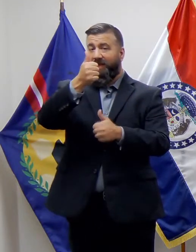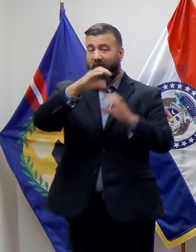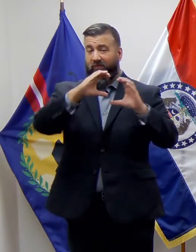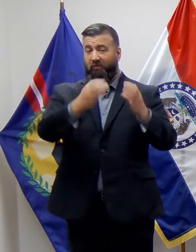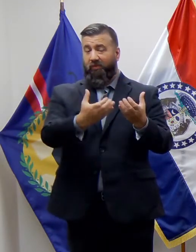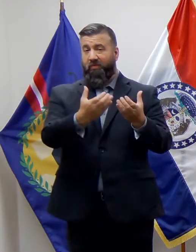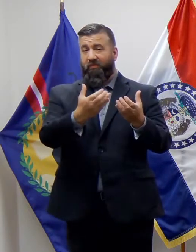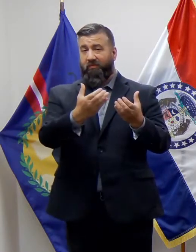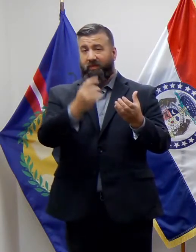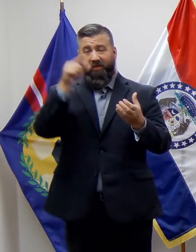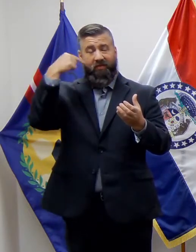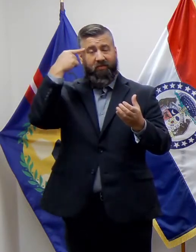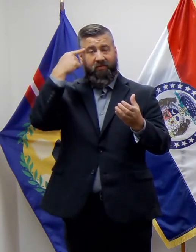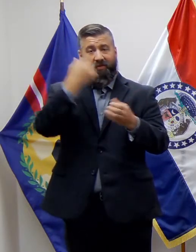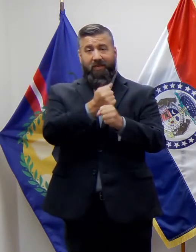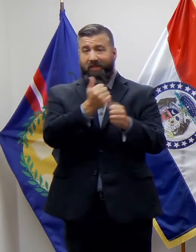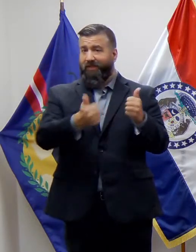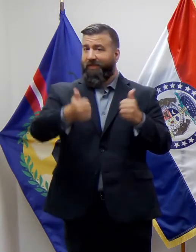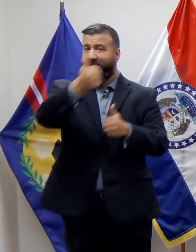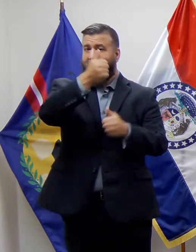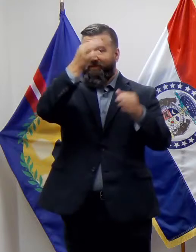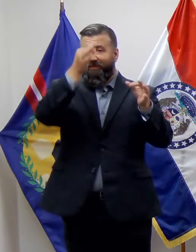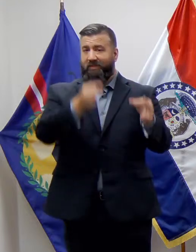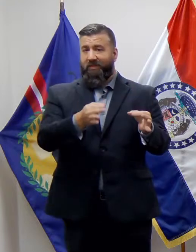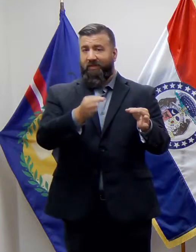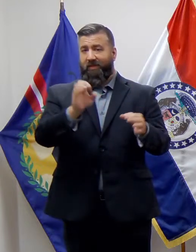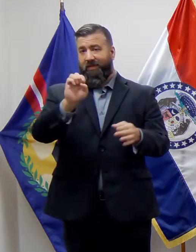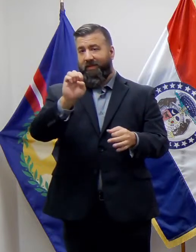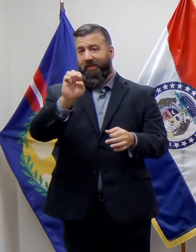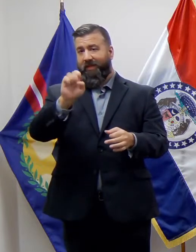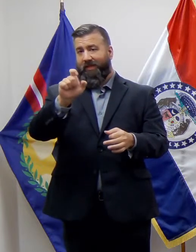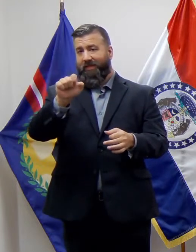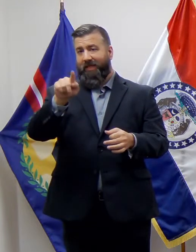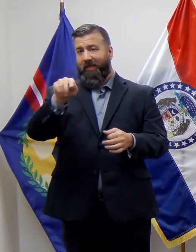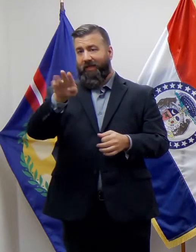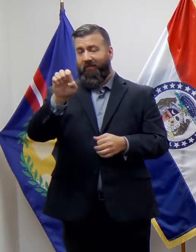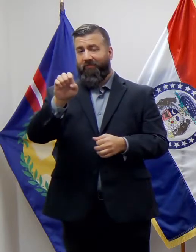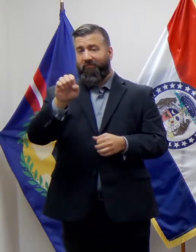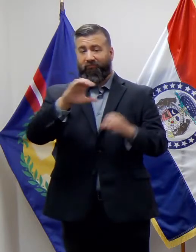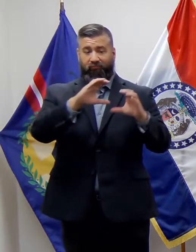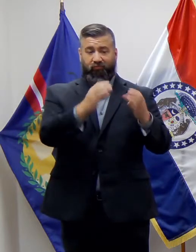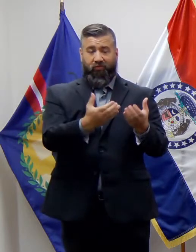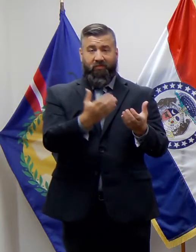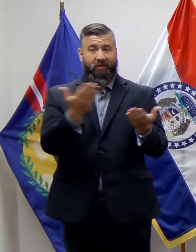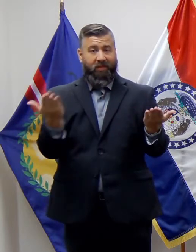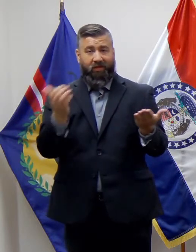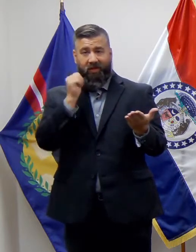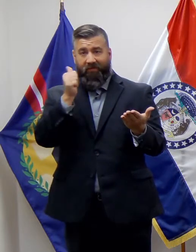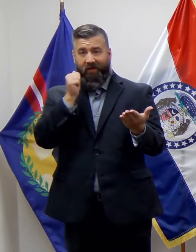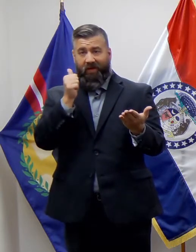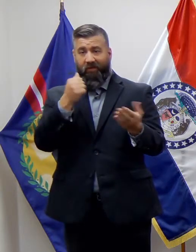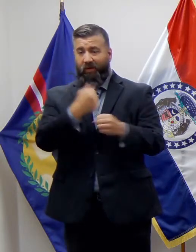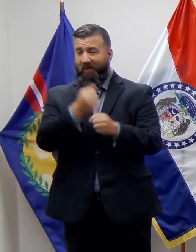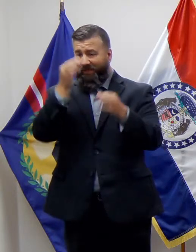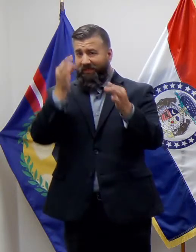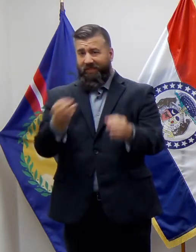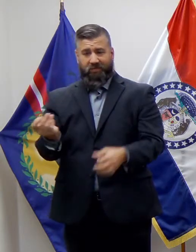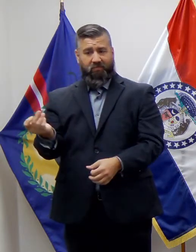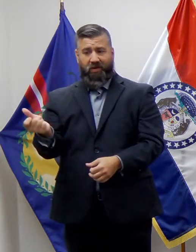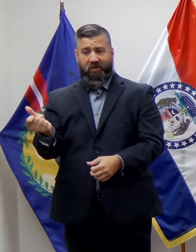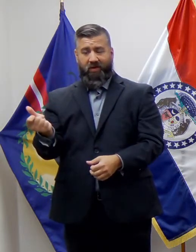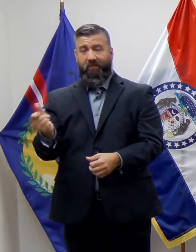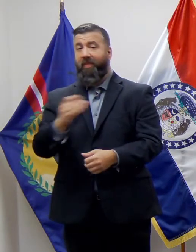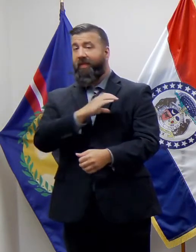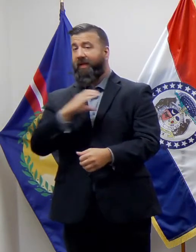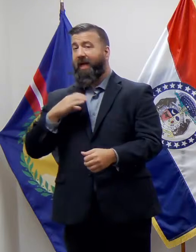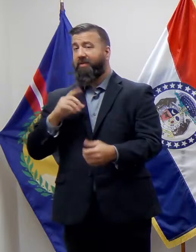government makes executive decisions. The executive branch is here every day, and we make immediate decisions. The council meets once a week,